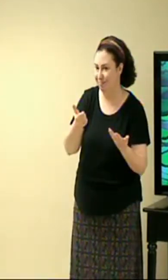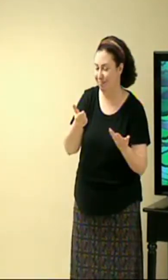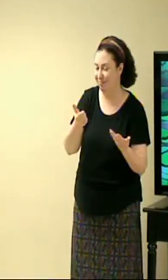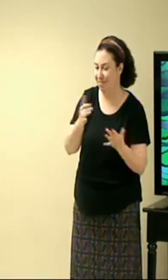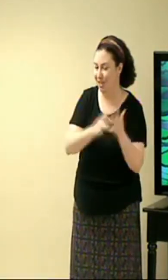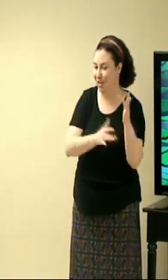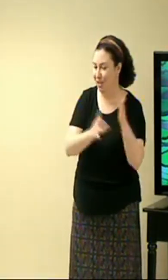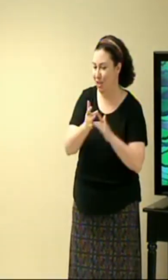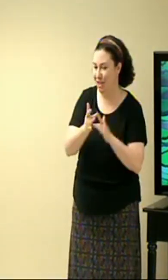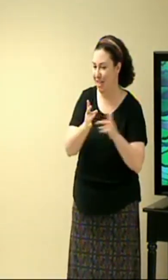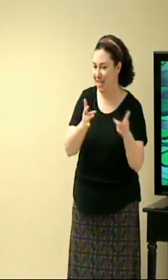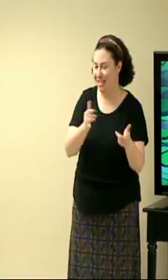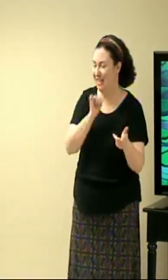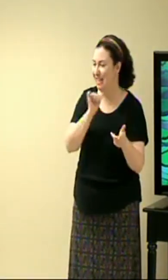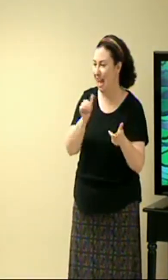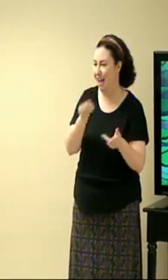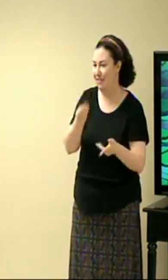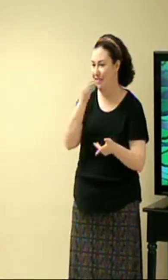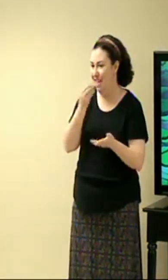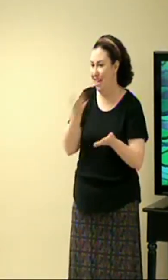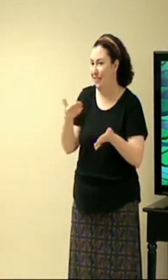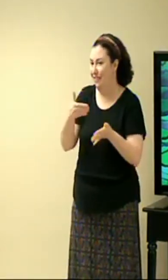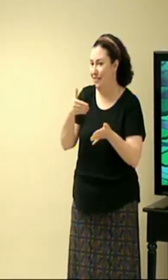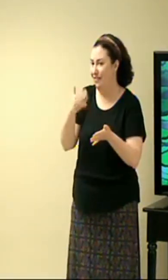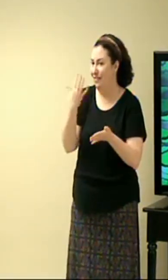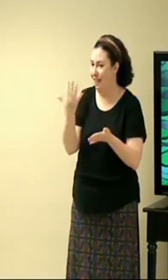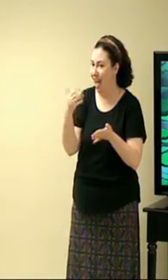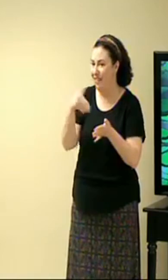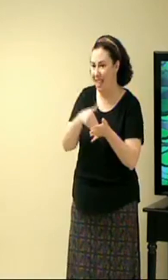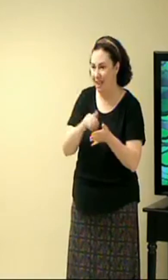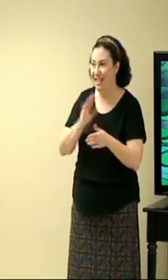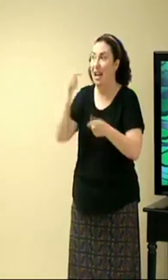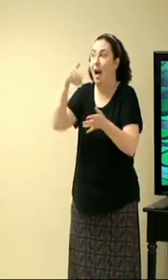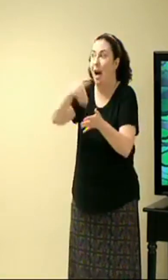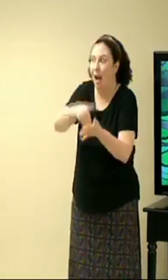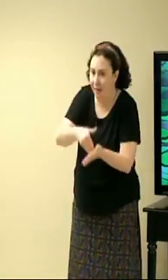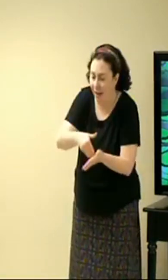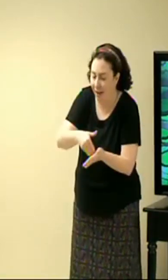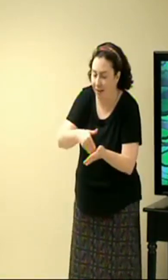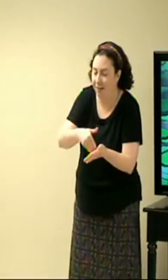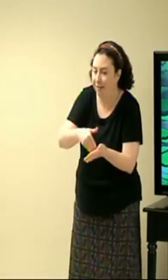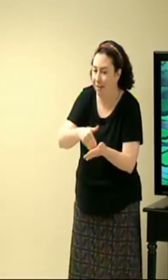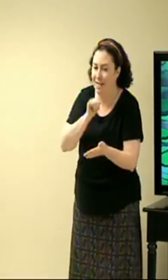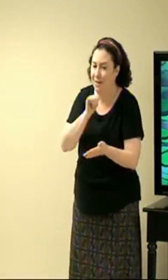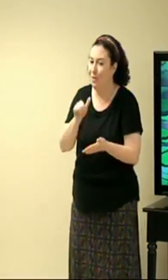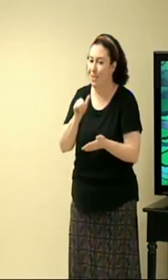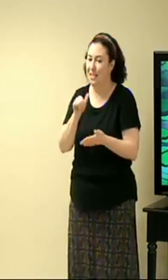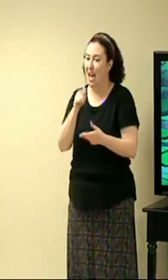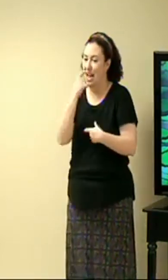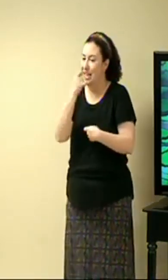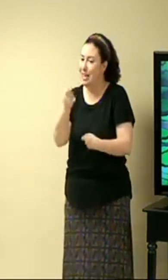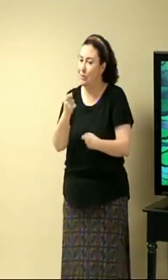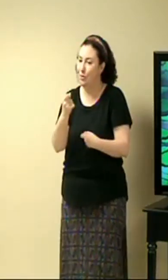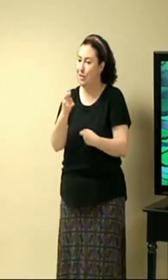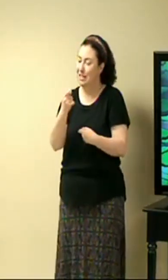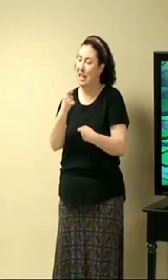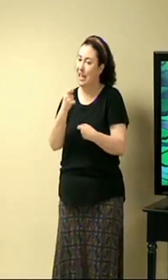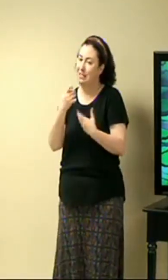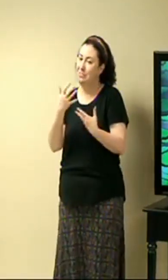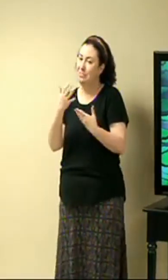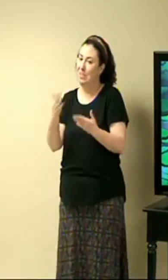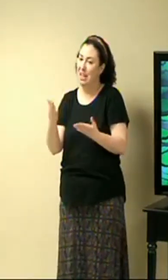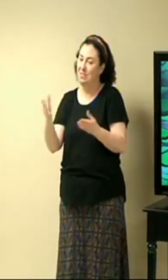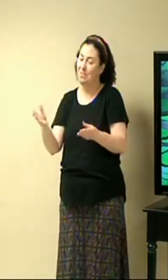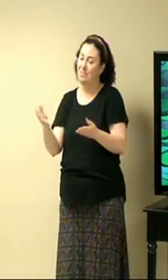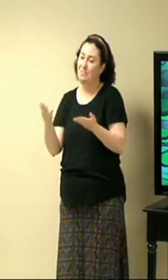all leave. Like, Jesus was not interested in appealing to the consumeristic desires of people. And